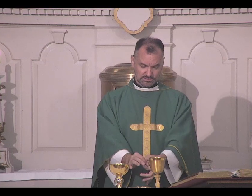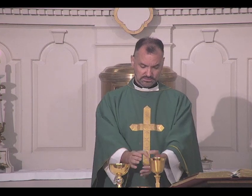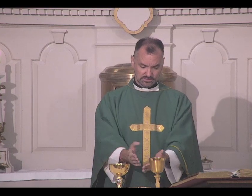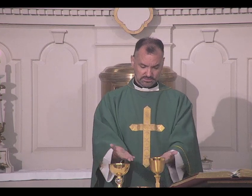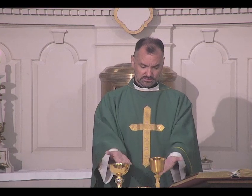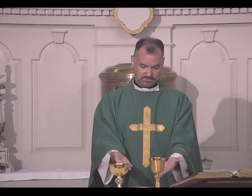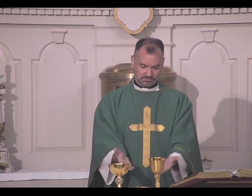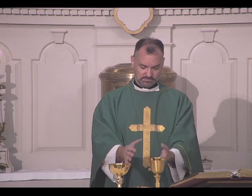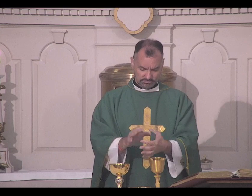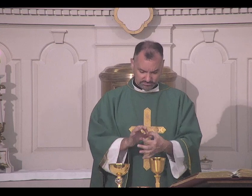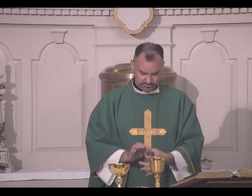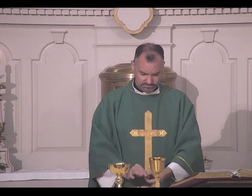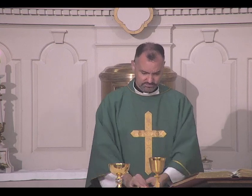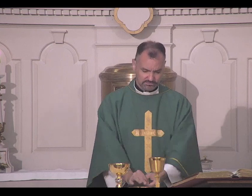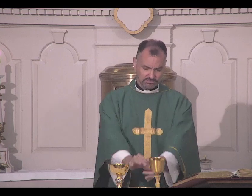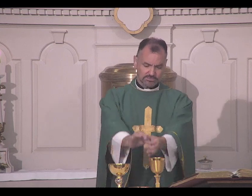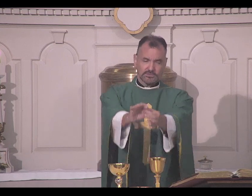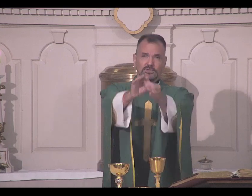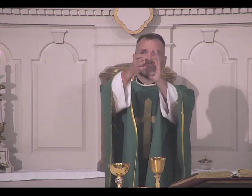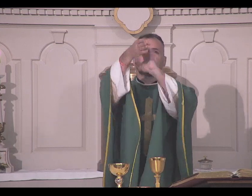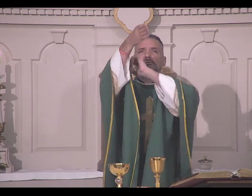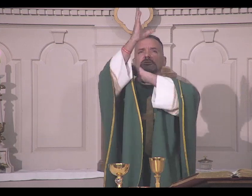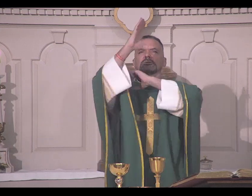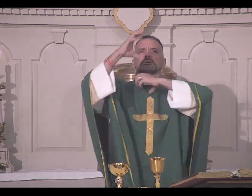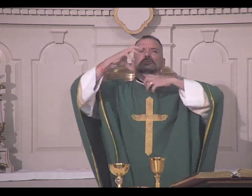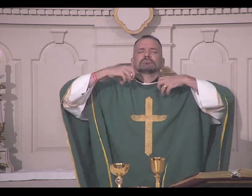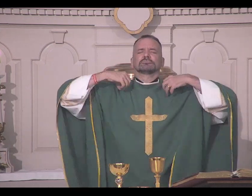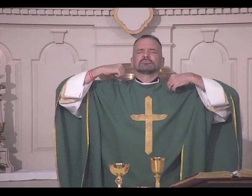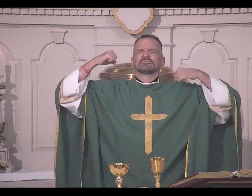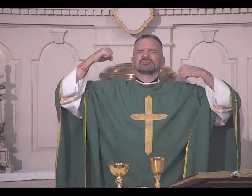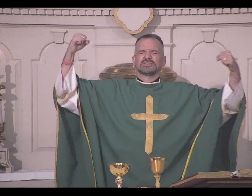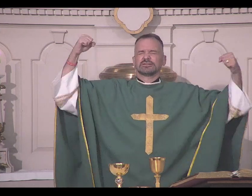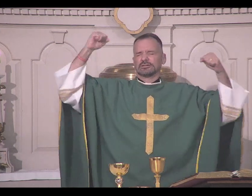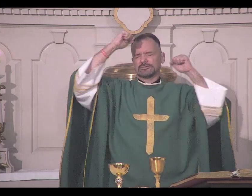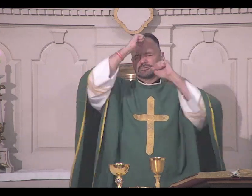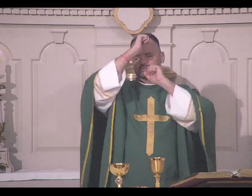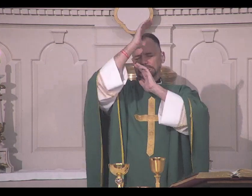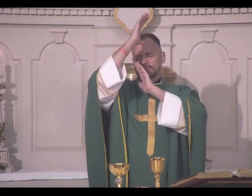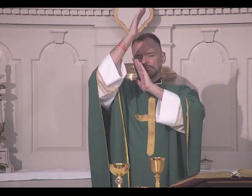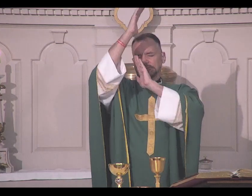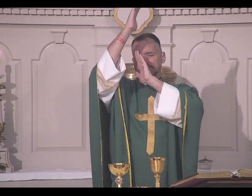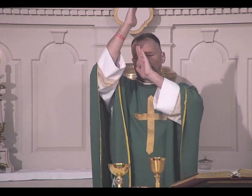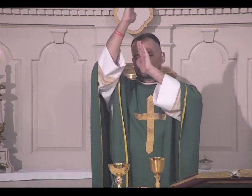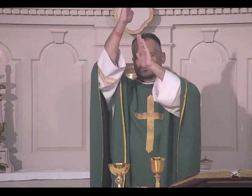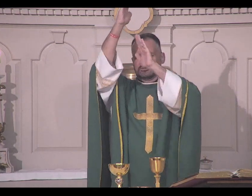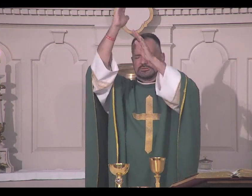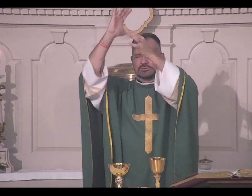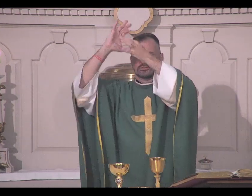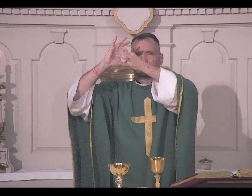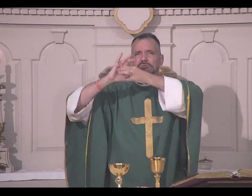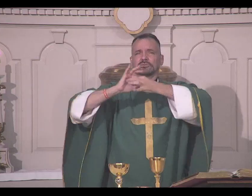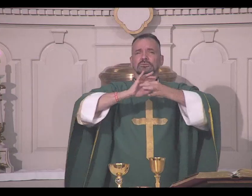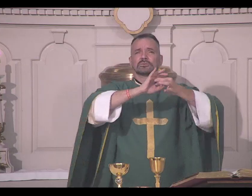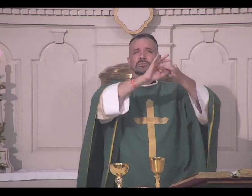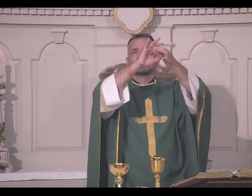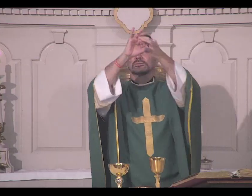the unity of the Holy Spirit, all glory and honor is yours